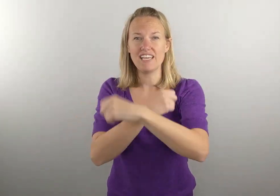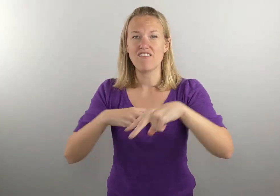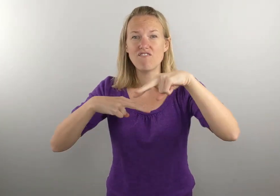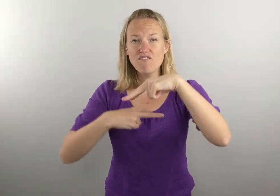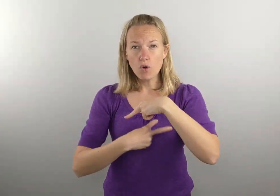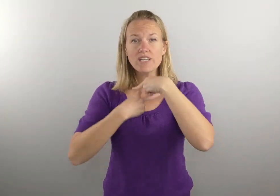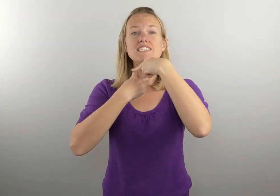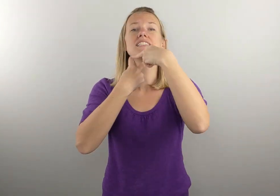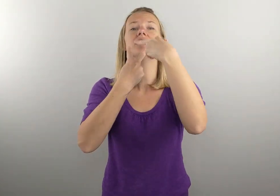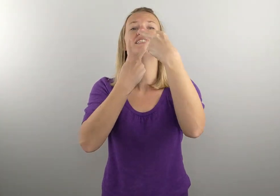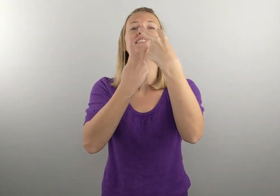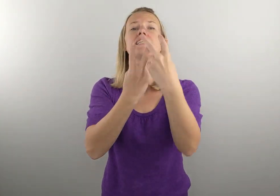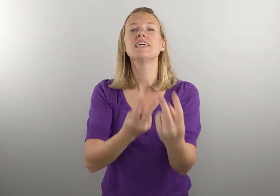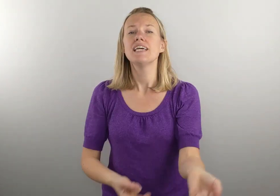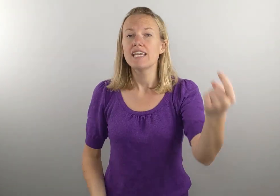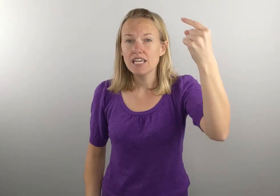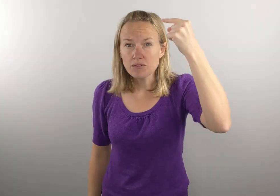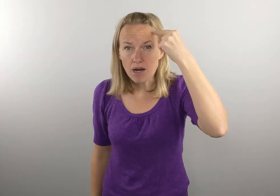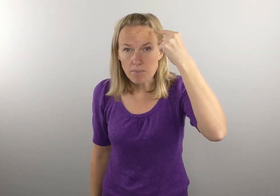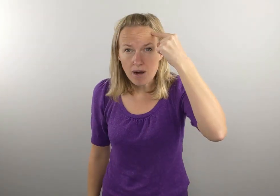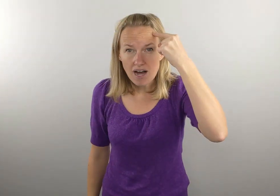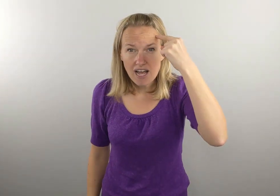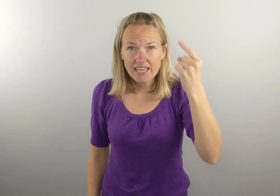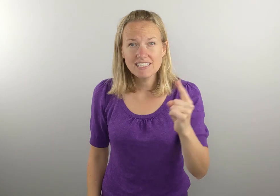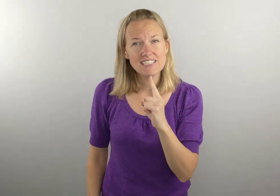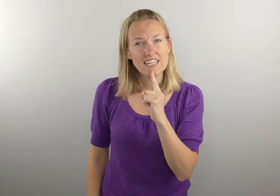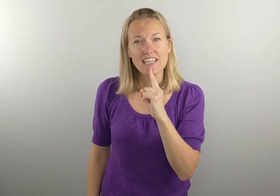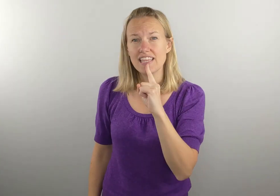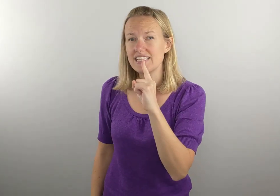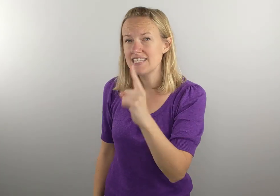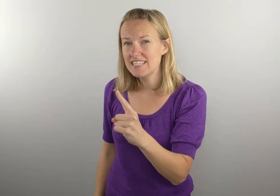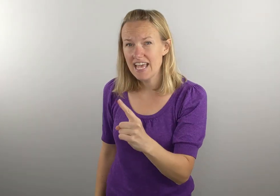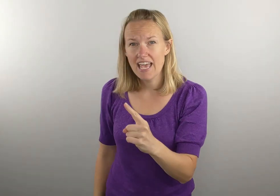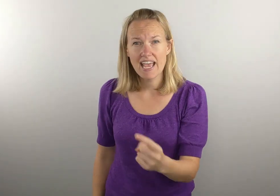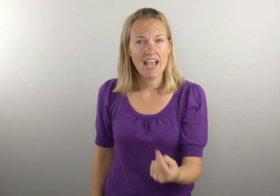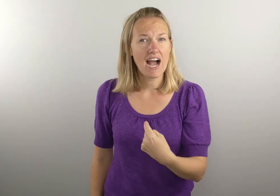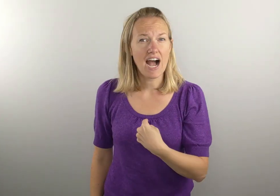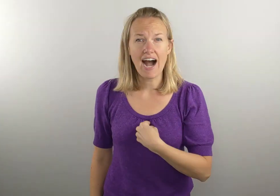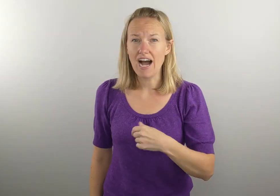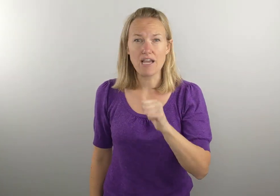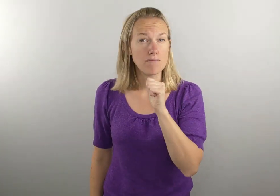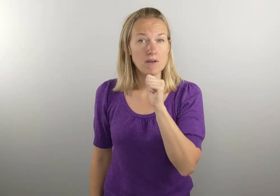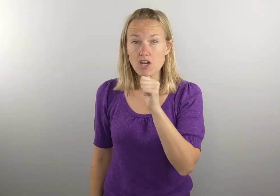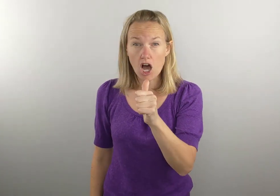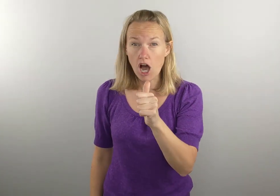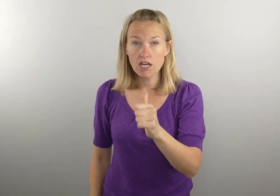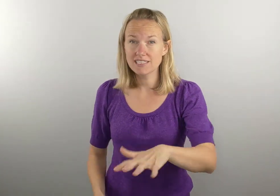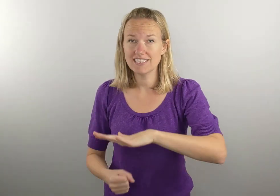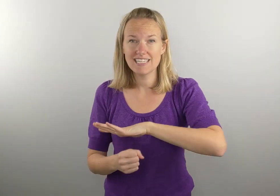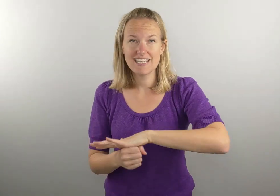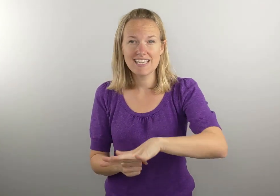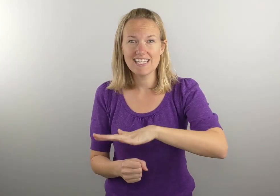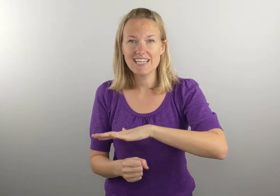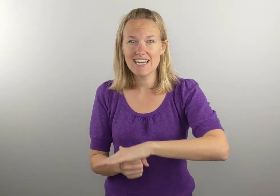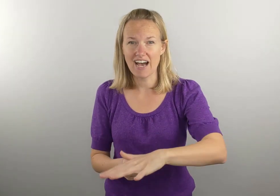fighting voices in my mind that say I'm not